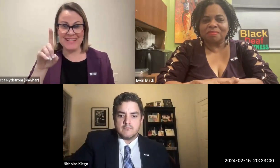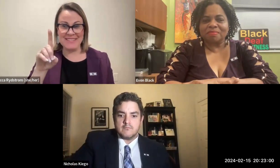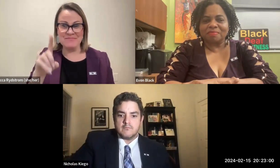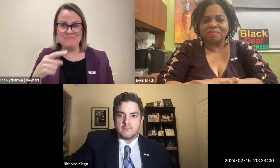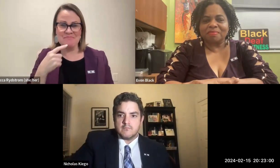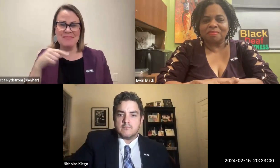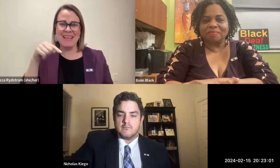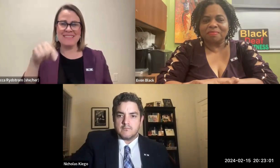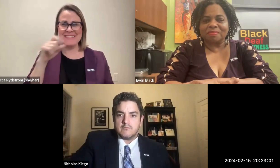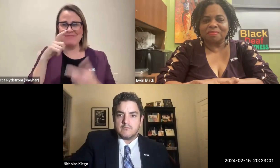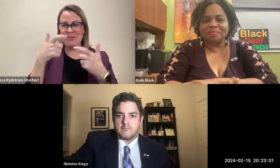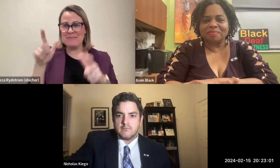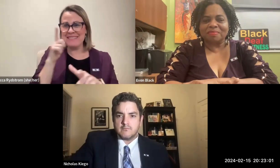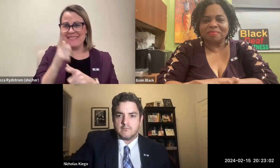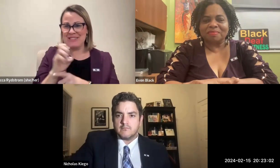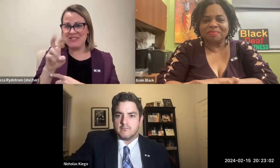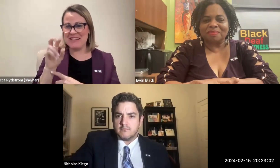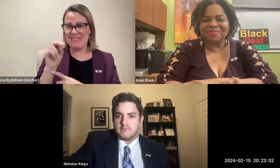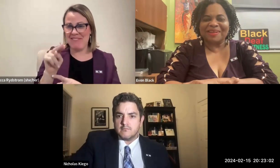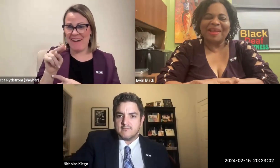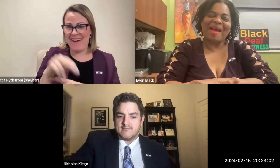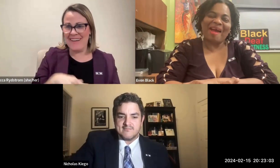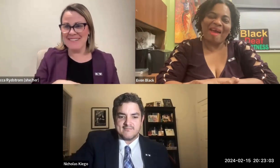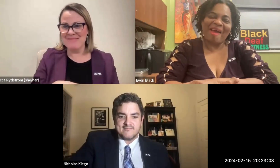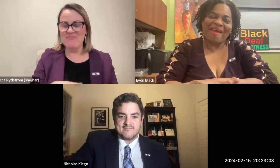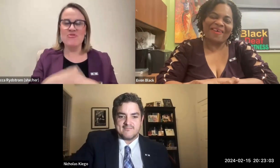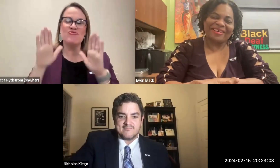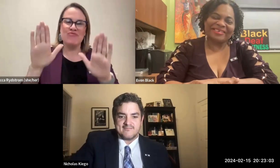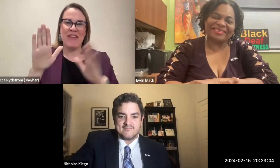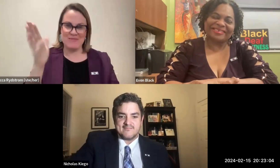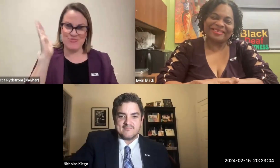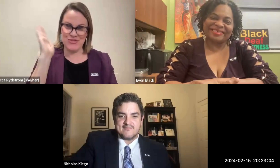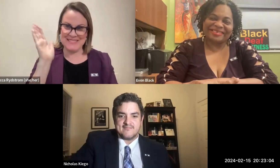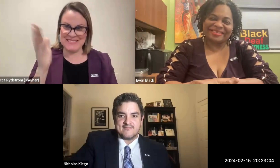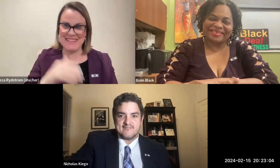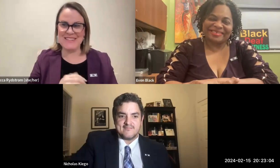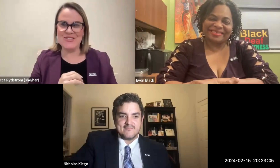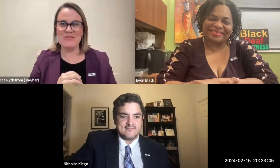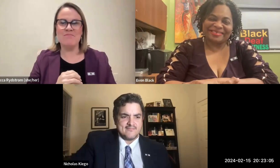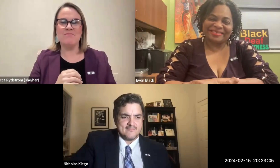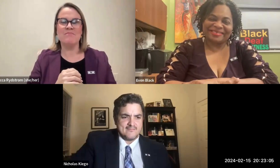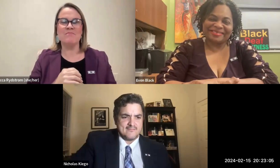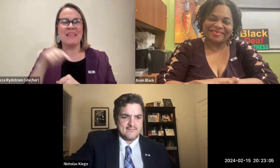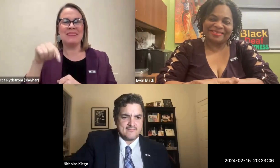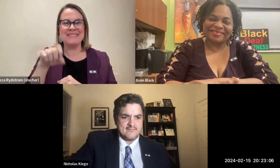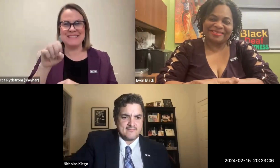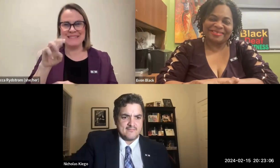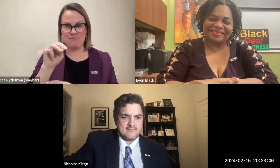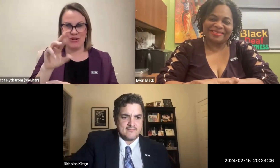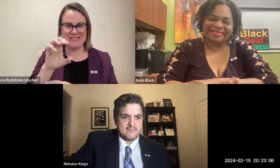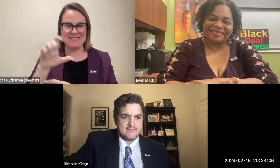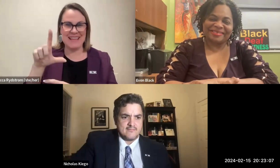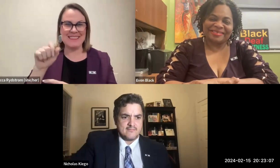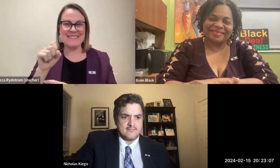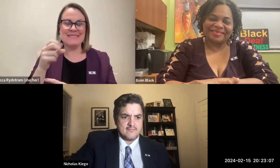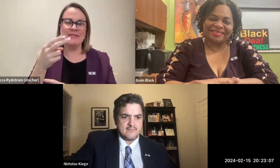Okay, and Marcellus Hartsville has said, this is for Big Sister Yvonne. Great